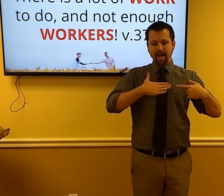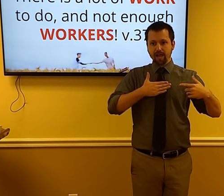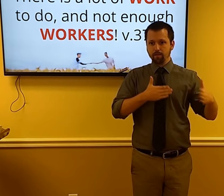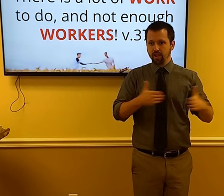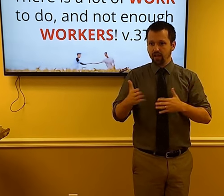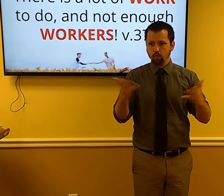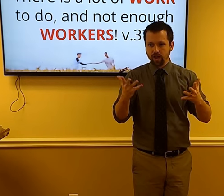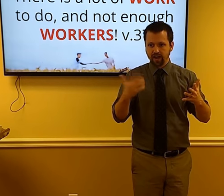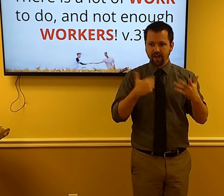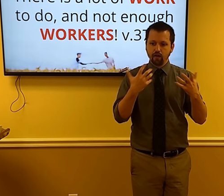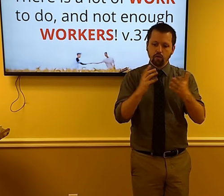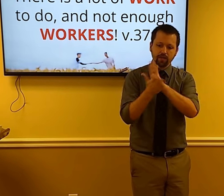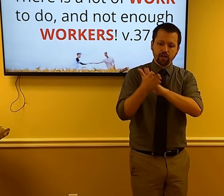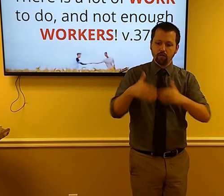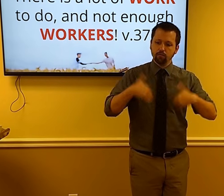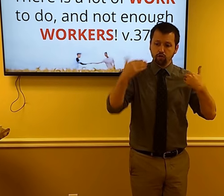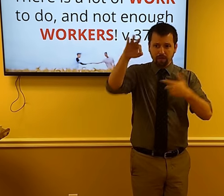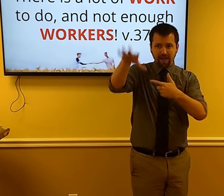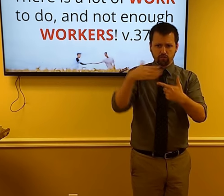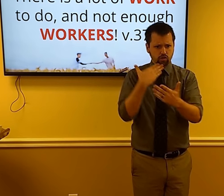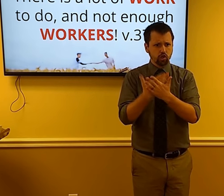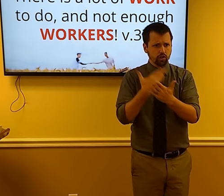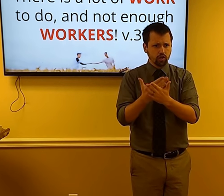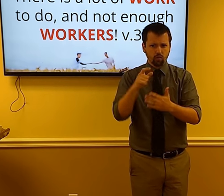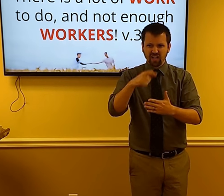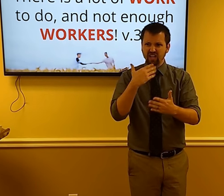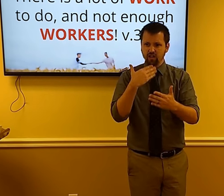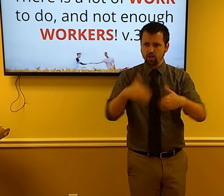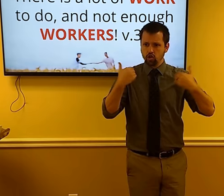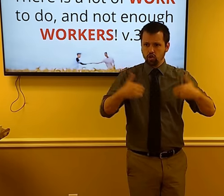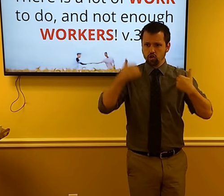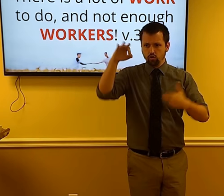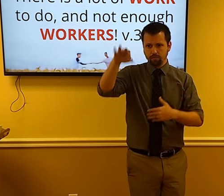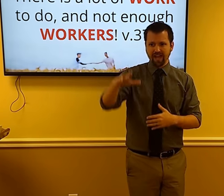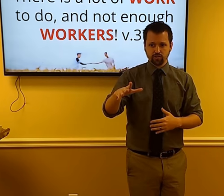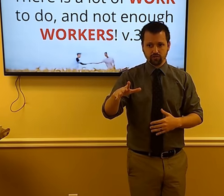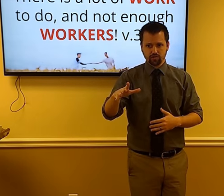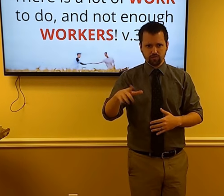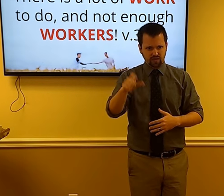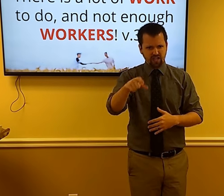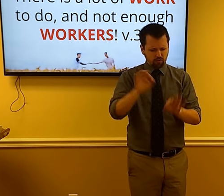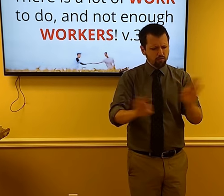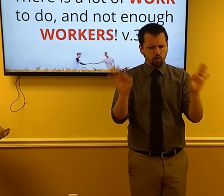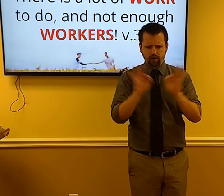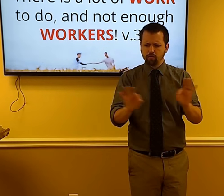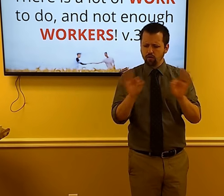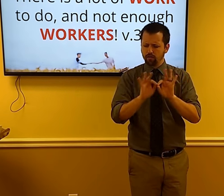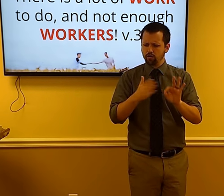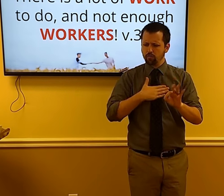My plan, what? I want to become youth pastor, which is good. We need youth pastors. It's important. You know, my